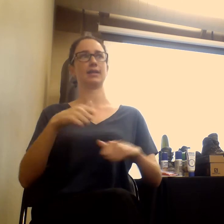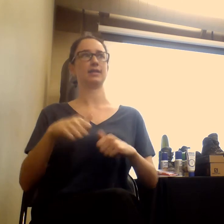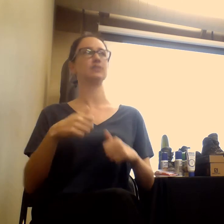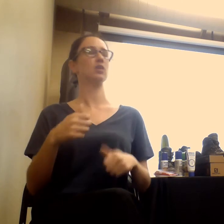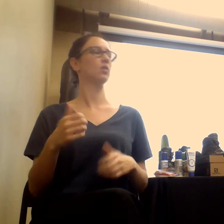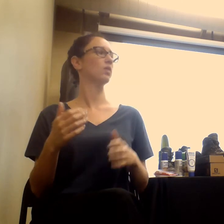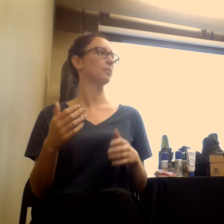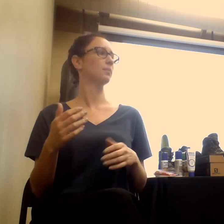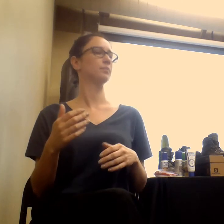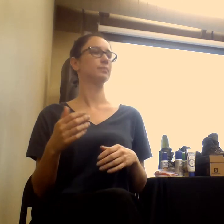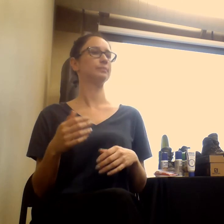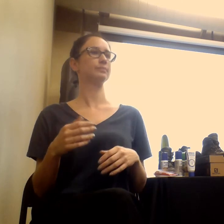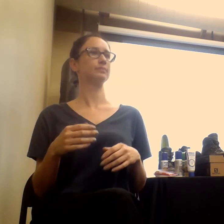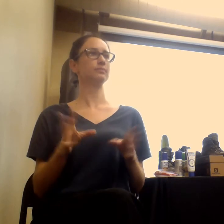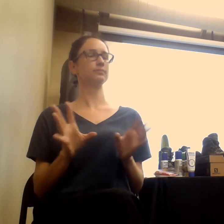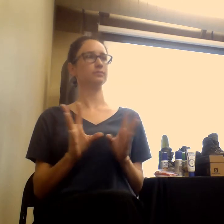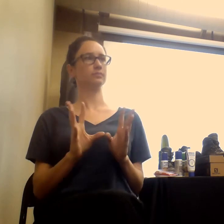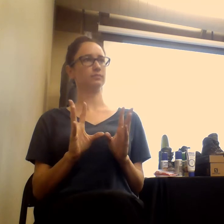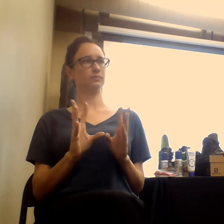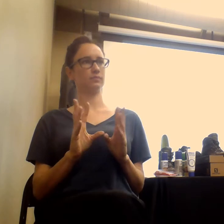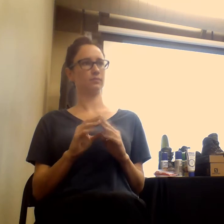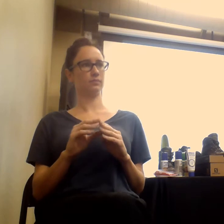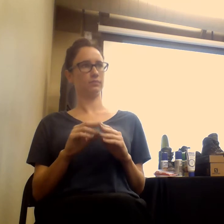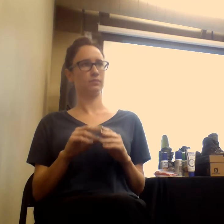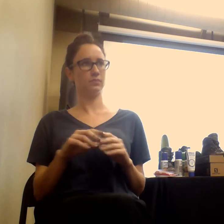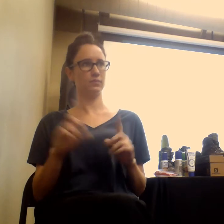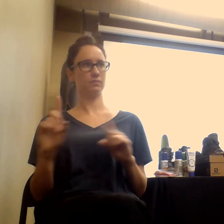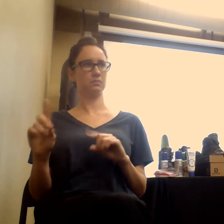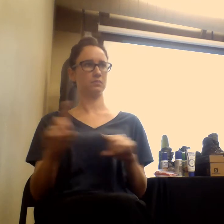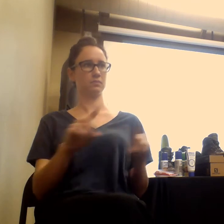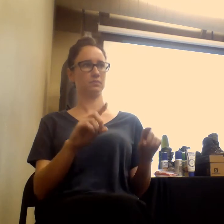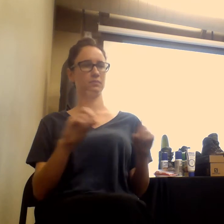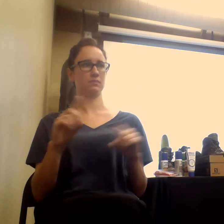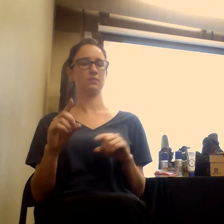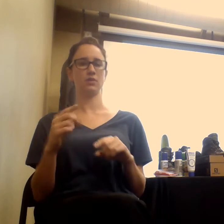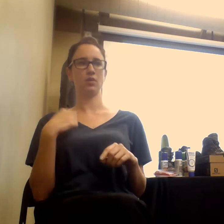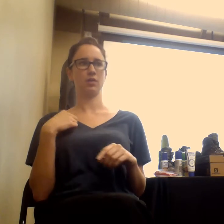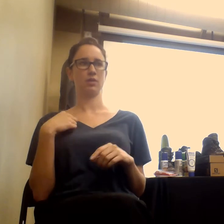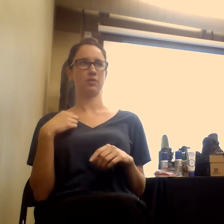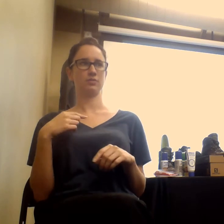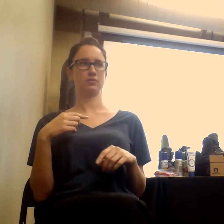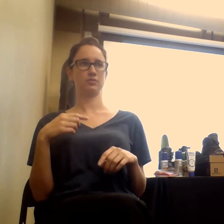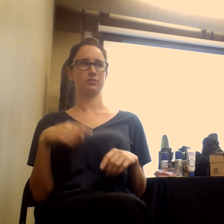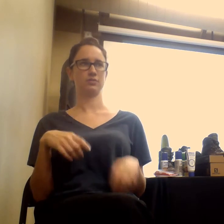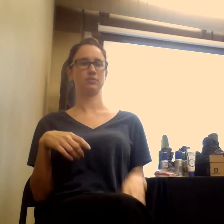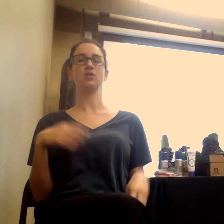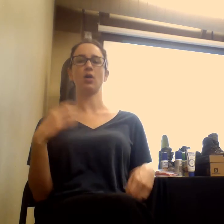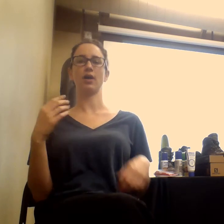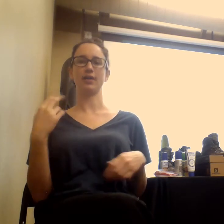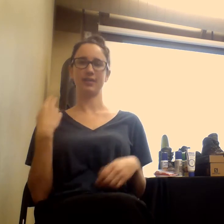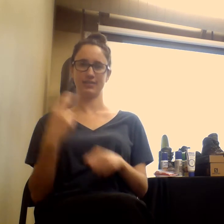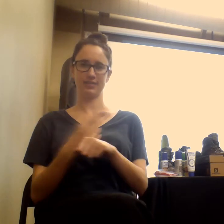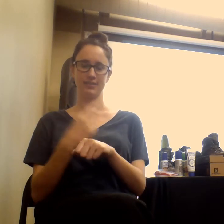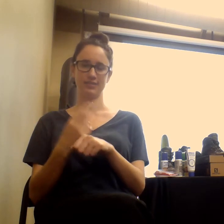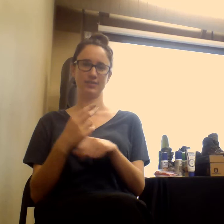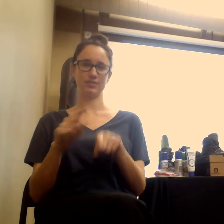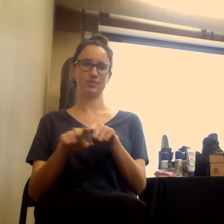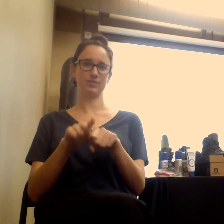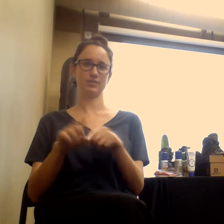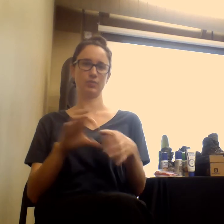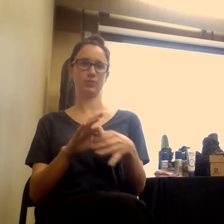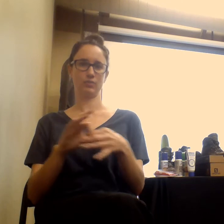I'm wearing cycling socks. And so extremely thin. I'm wearing a Smart Wool here. I think this is